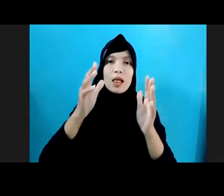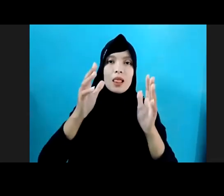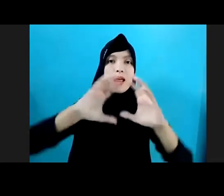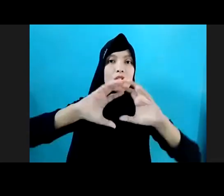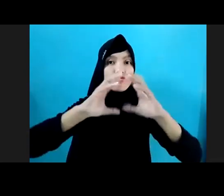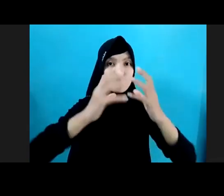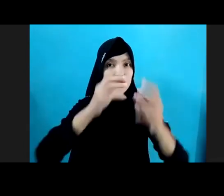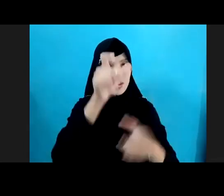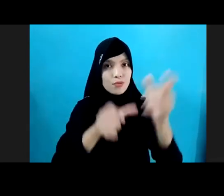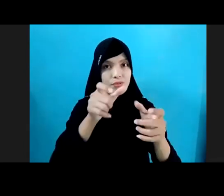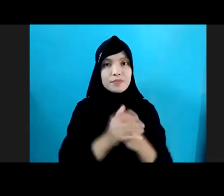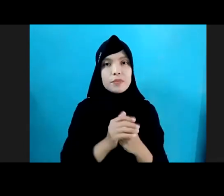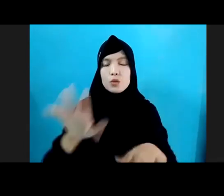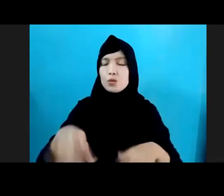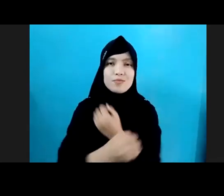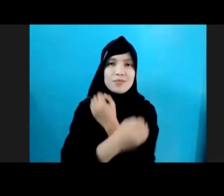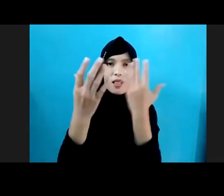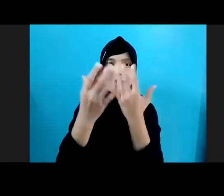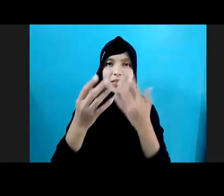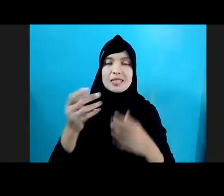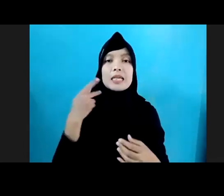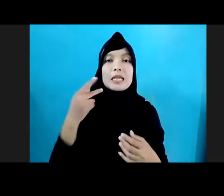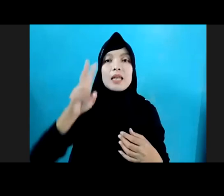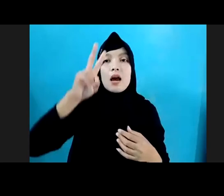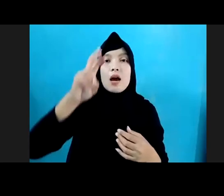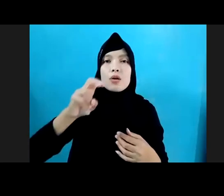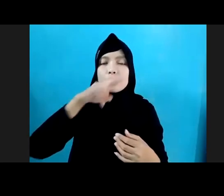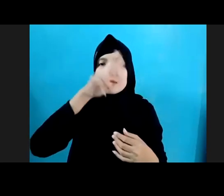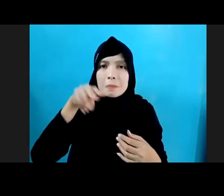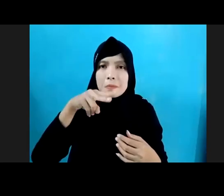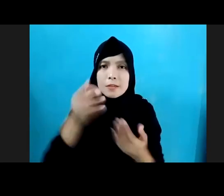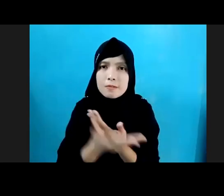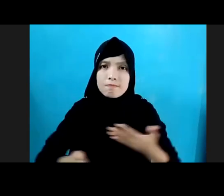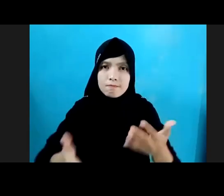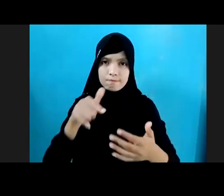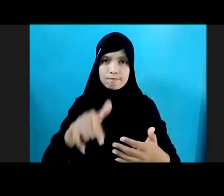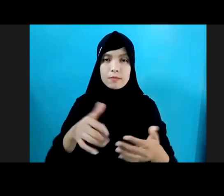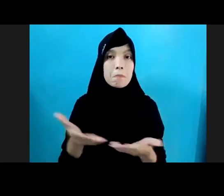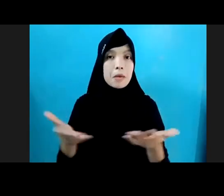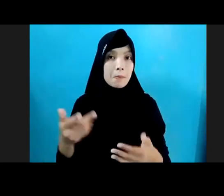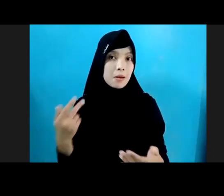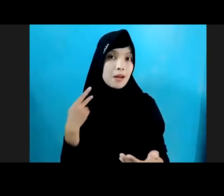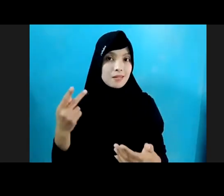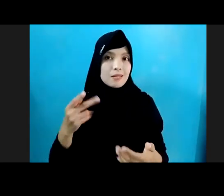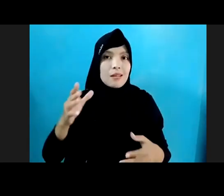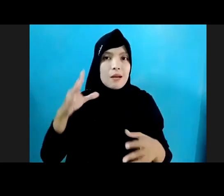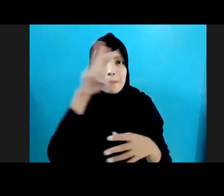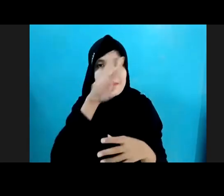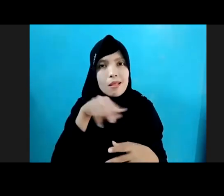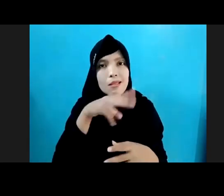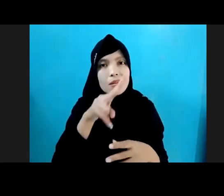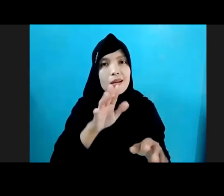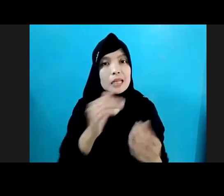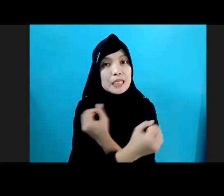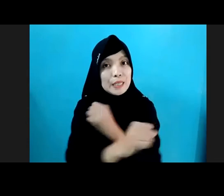We Need To Be If We're Worried About The Safety Or The Risks That Being Online Present Firstly We Need To